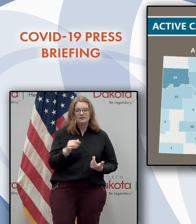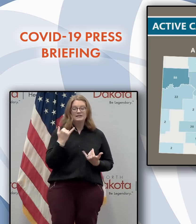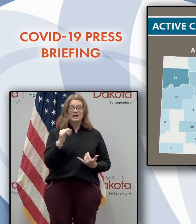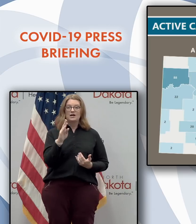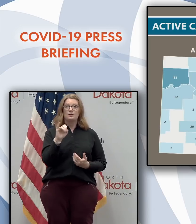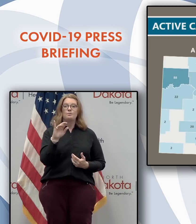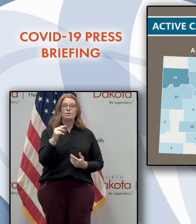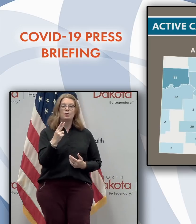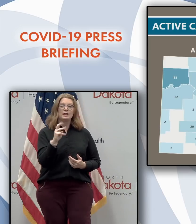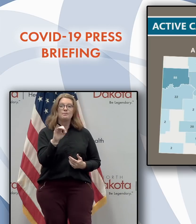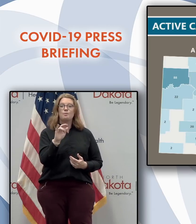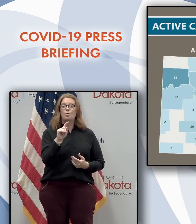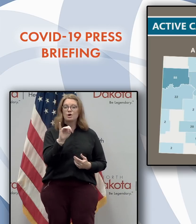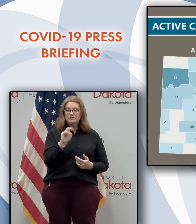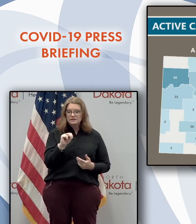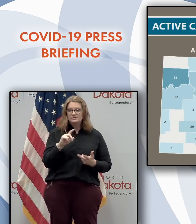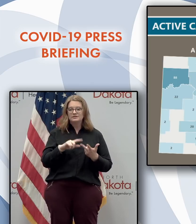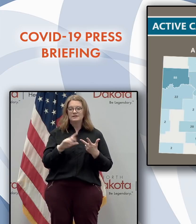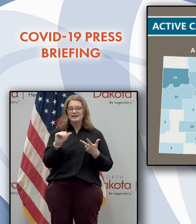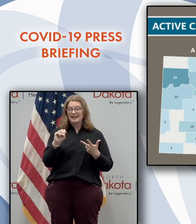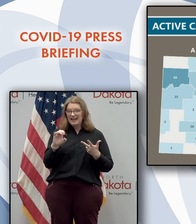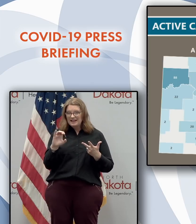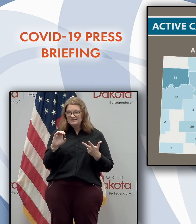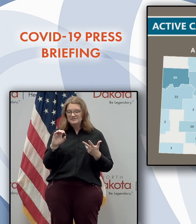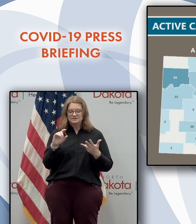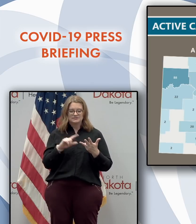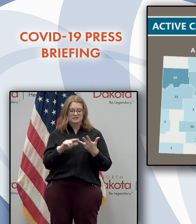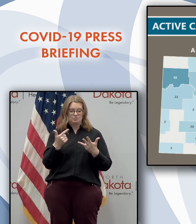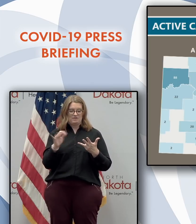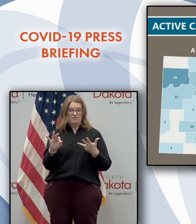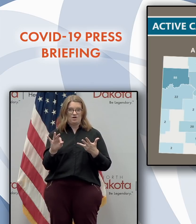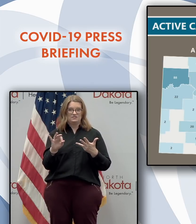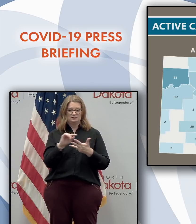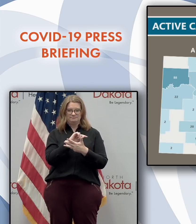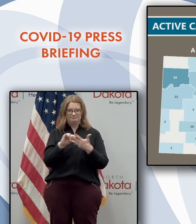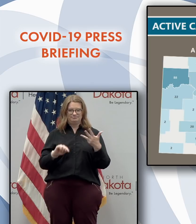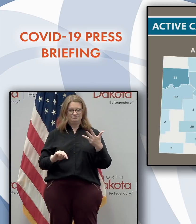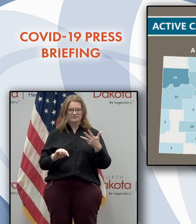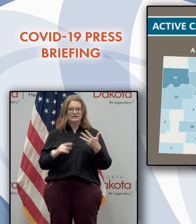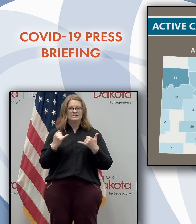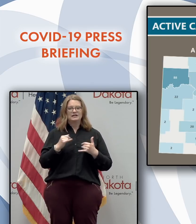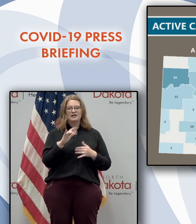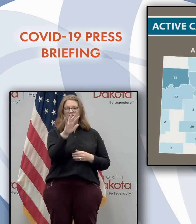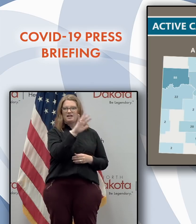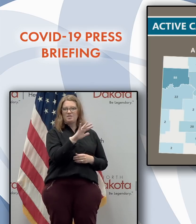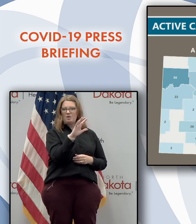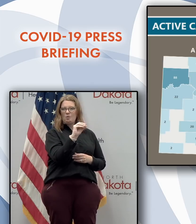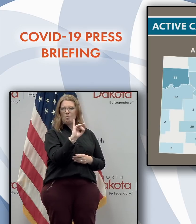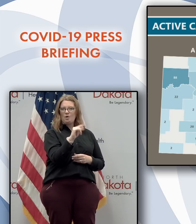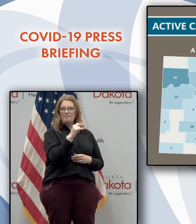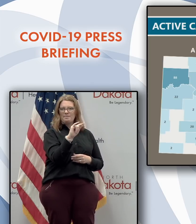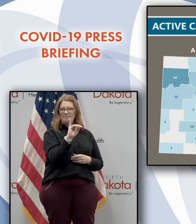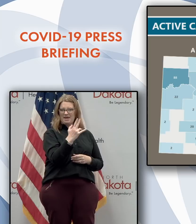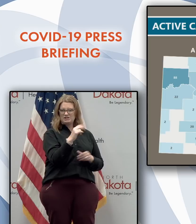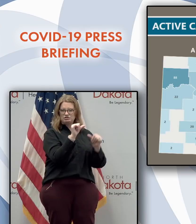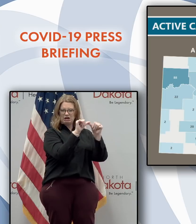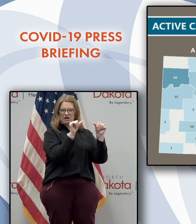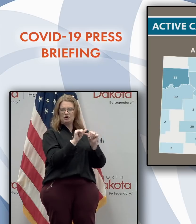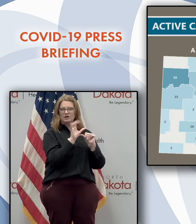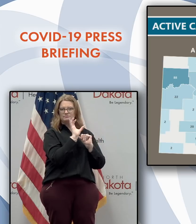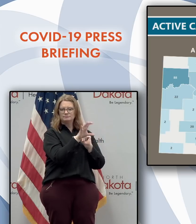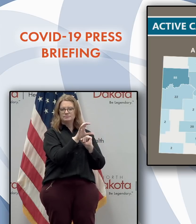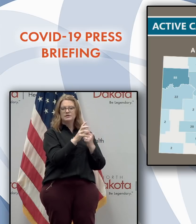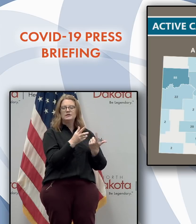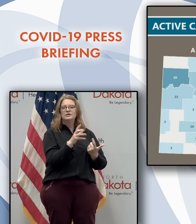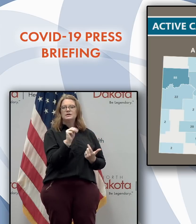Morton, Cass, Grand Forks, and then up in the oil patch area, the counties that we have up there